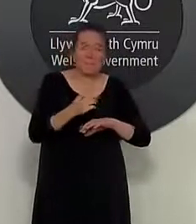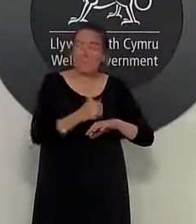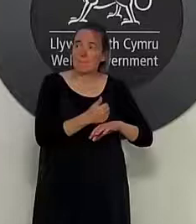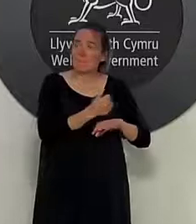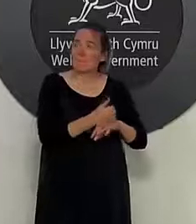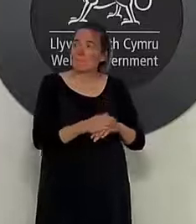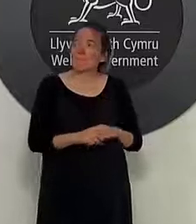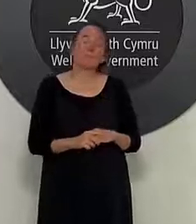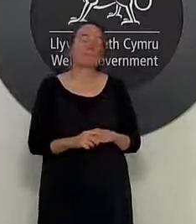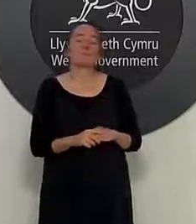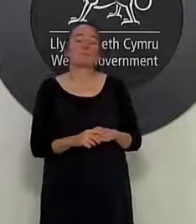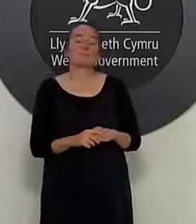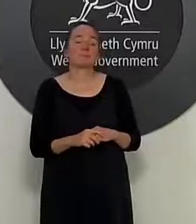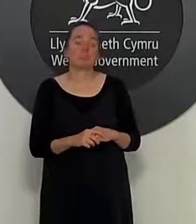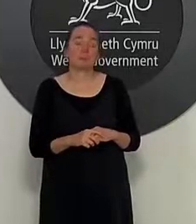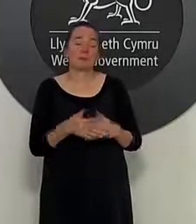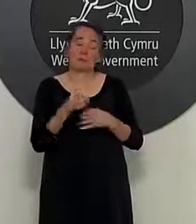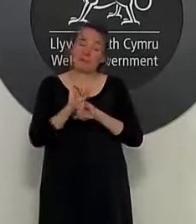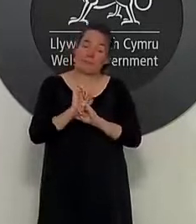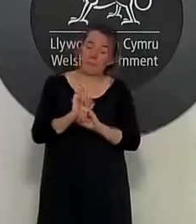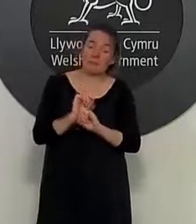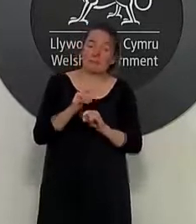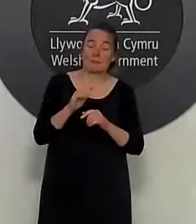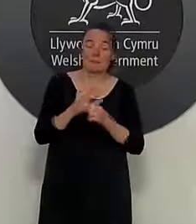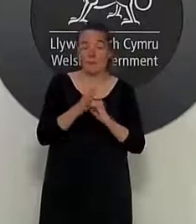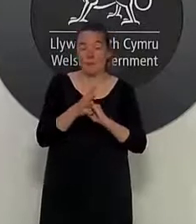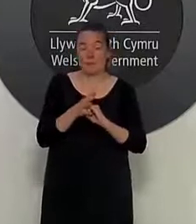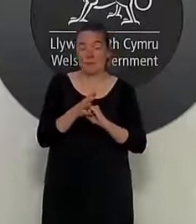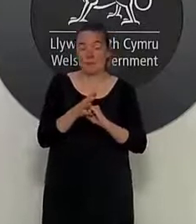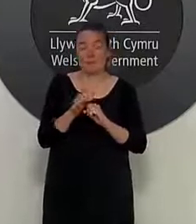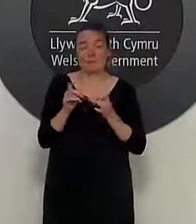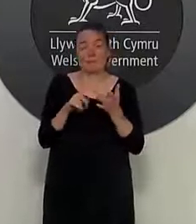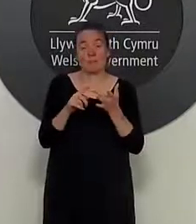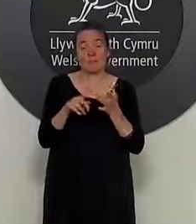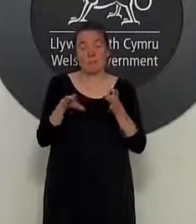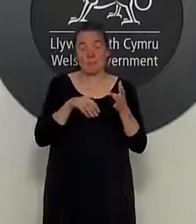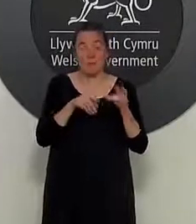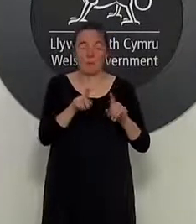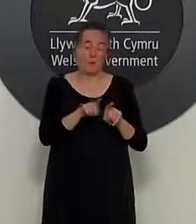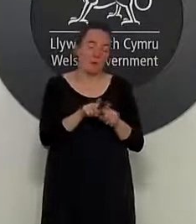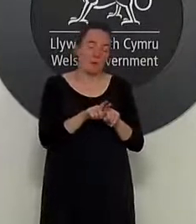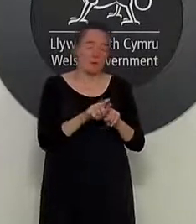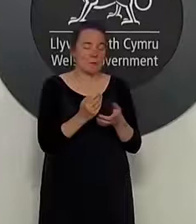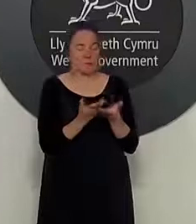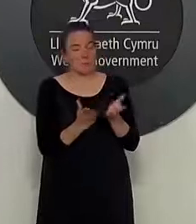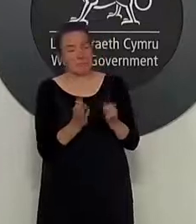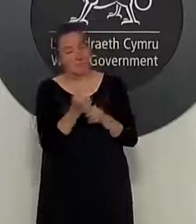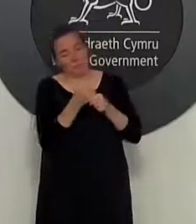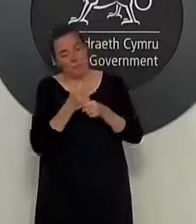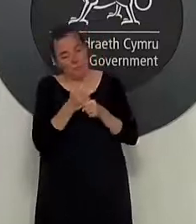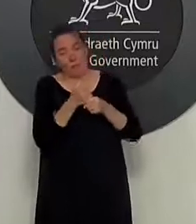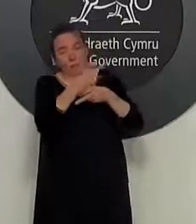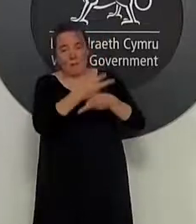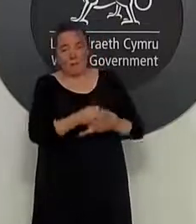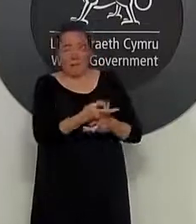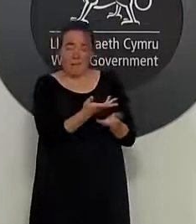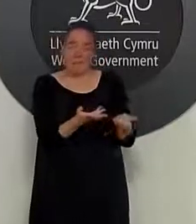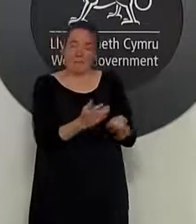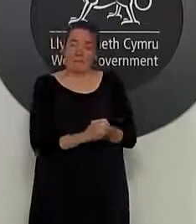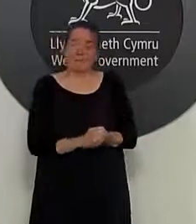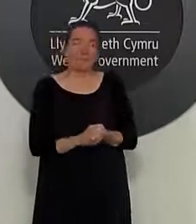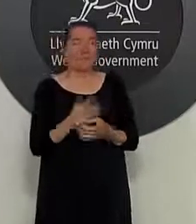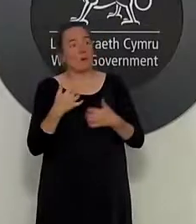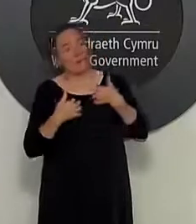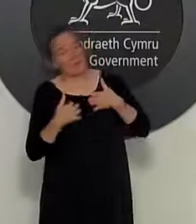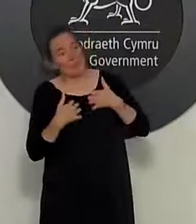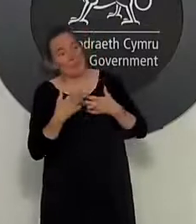terms of preventing COVID infection, but, you know, more generally in the care that they provided for my father. But I look